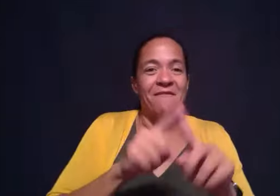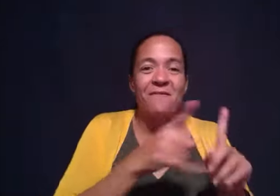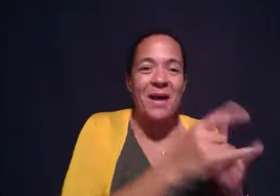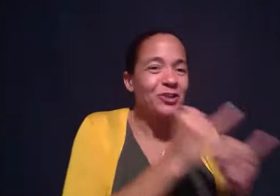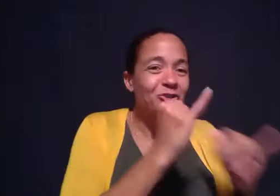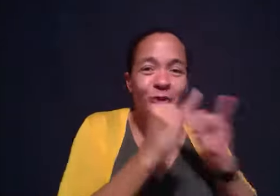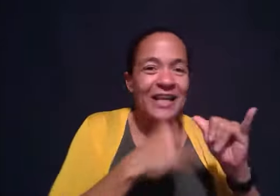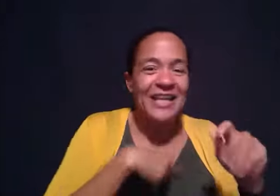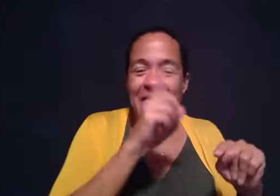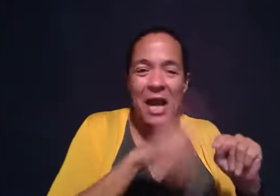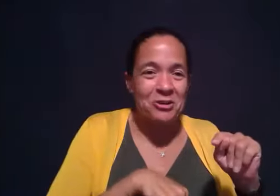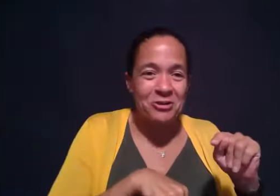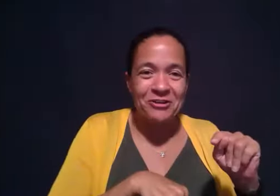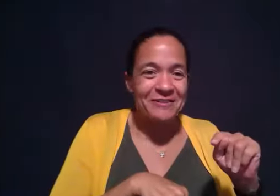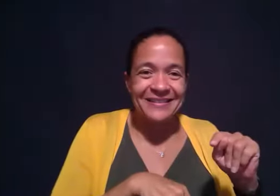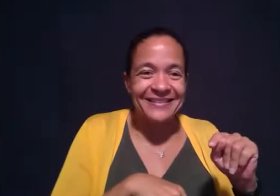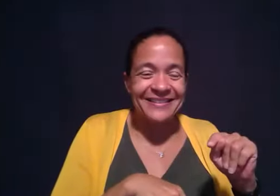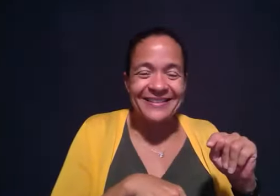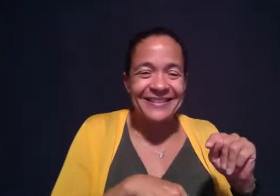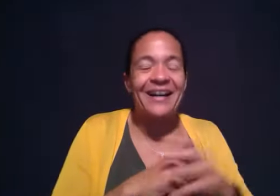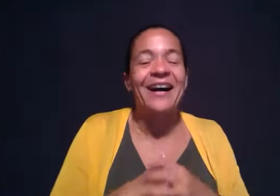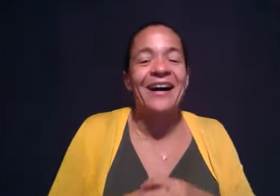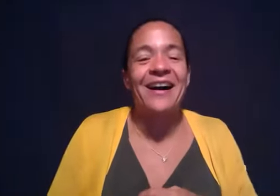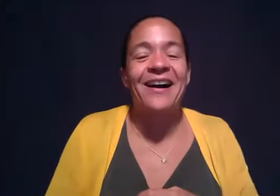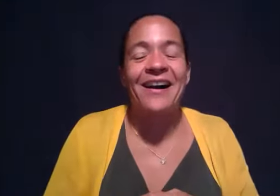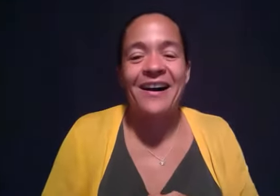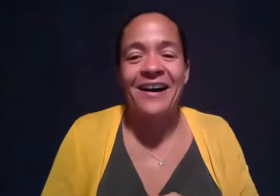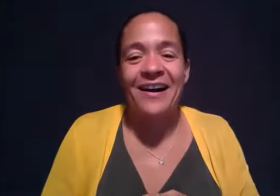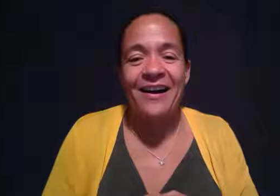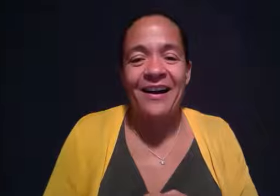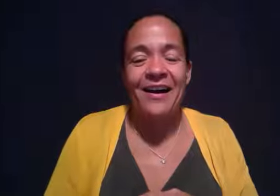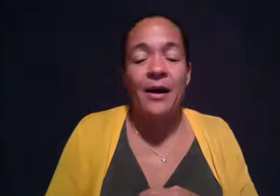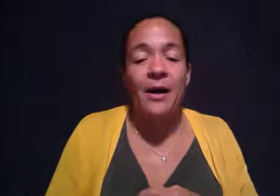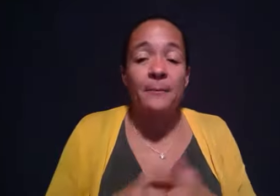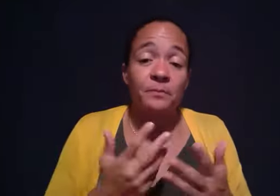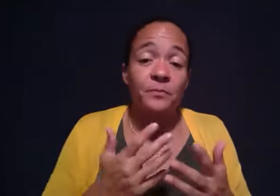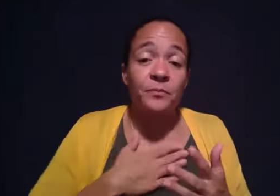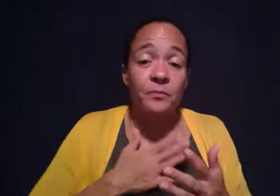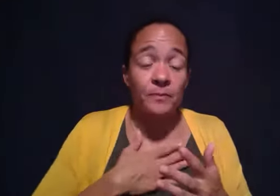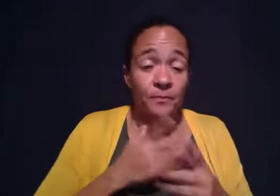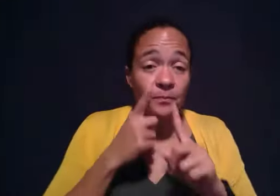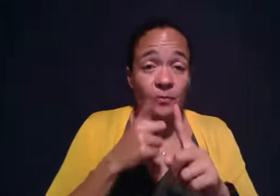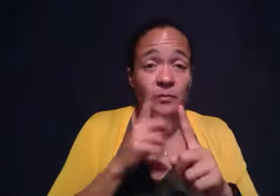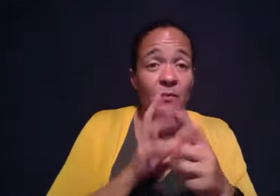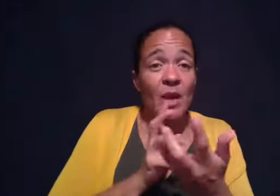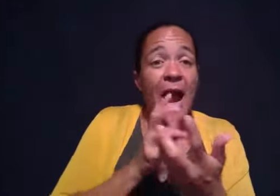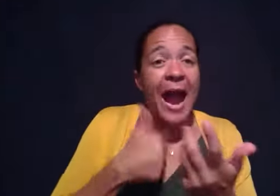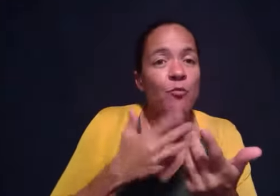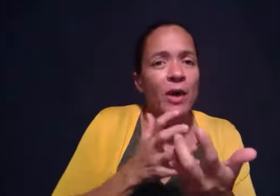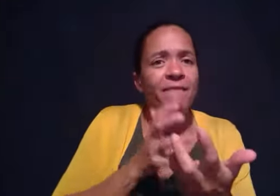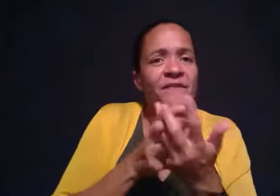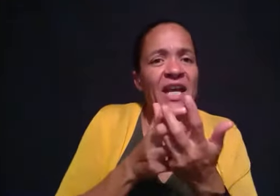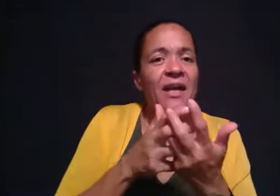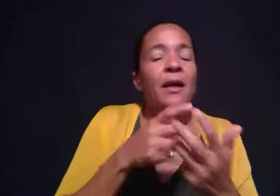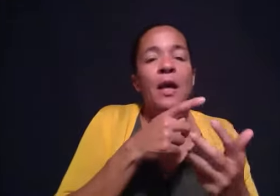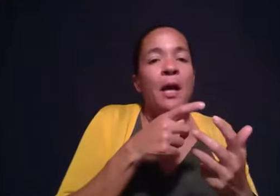And so I want to fit in, and yet I'm not an ANDA. And so when I introduced myself for the first time in AA, I